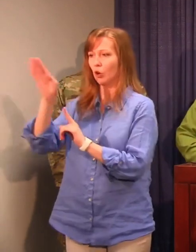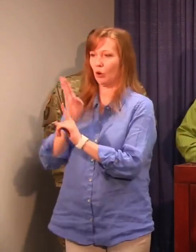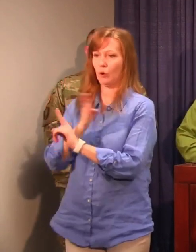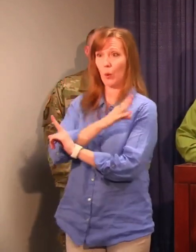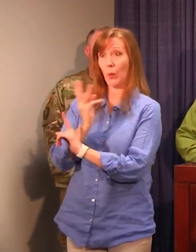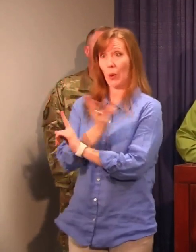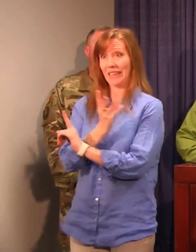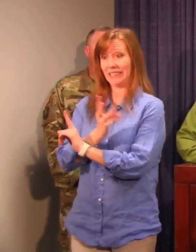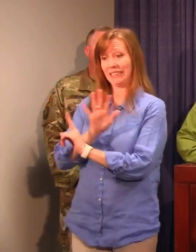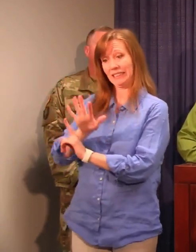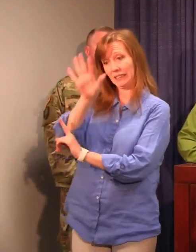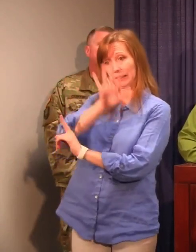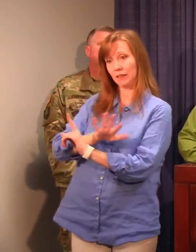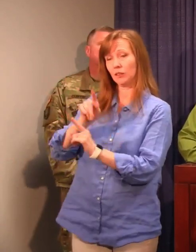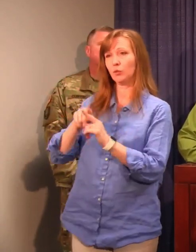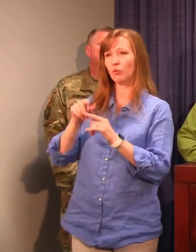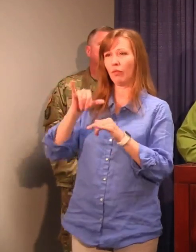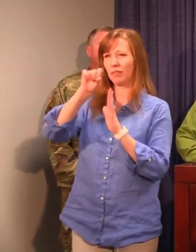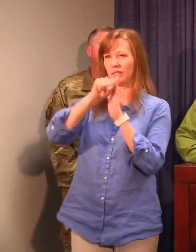heaviest area of rainfall,